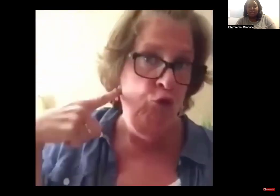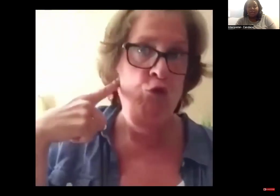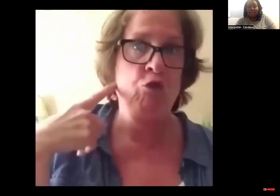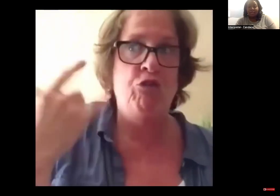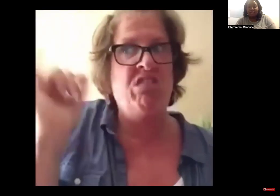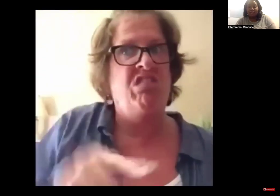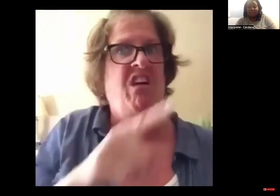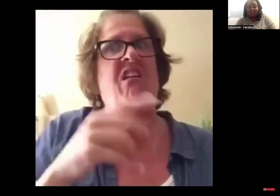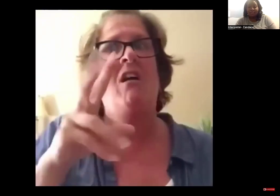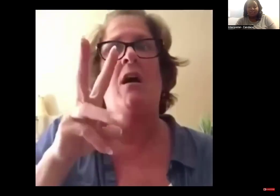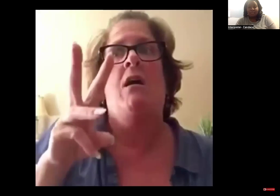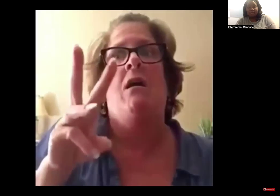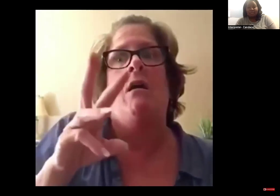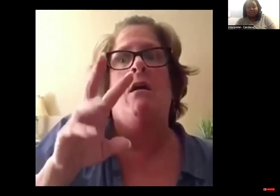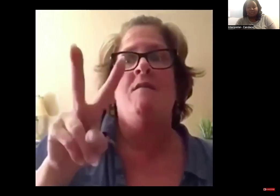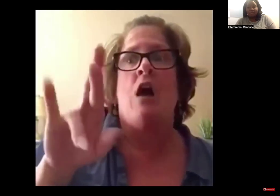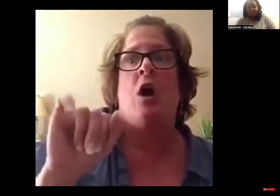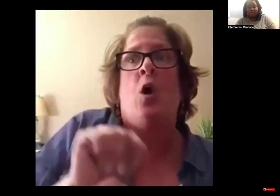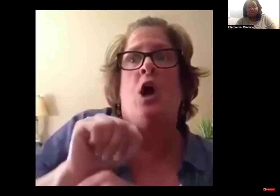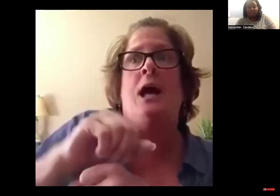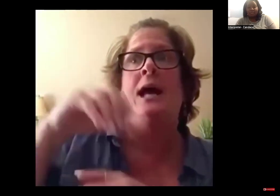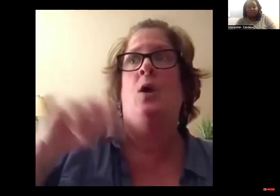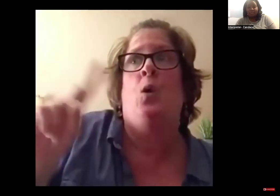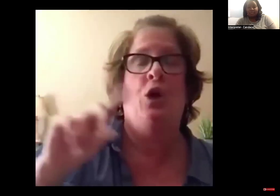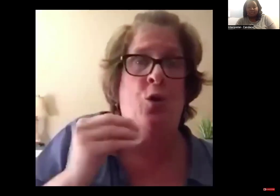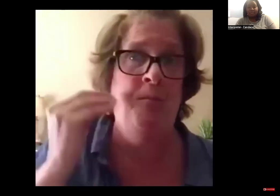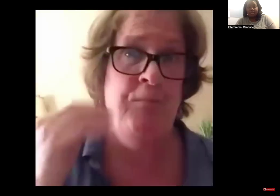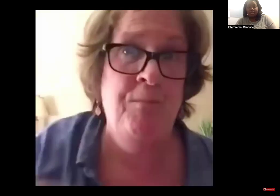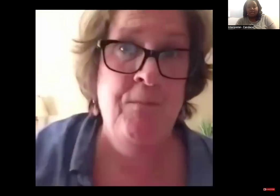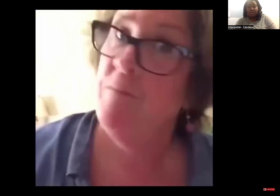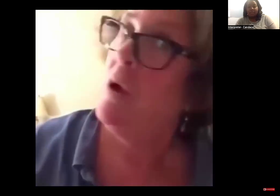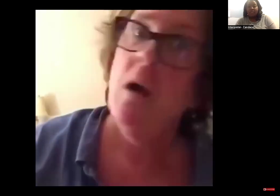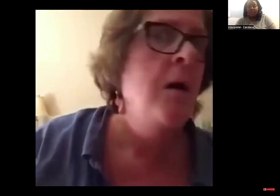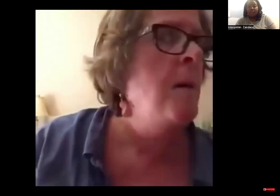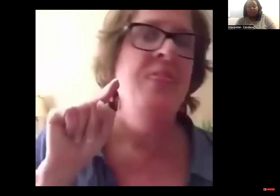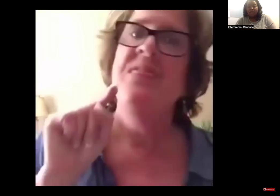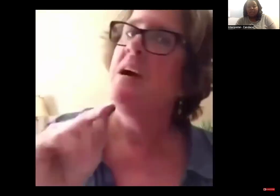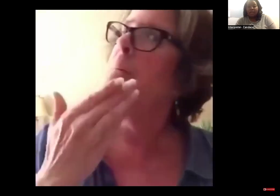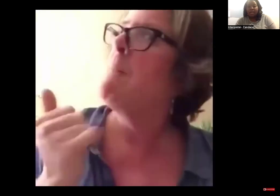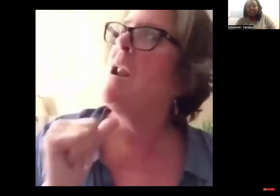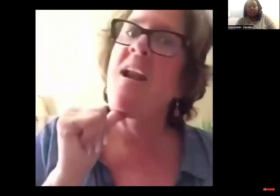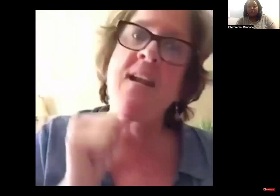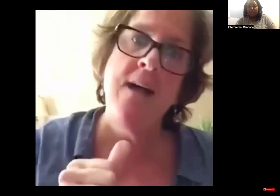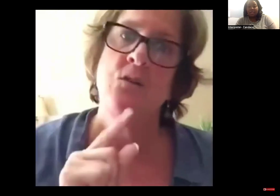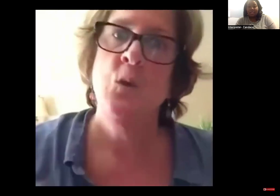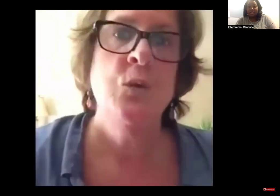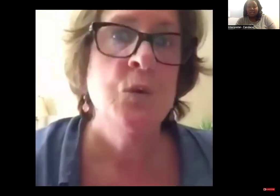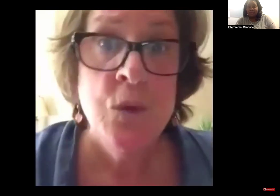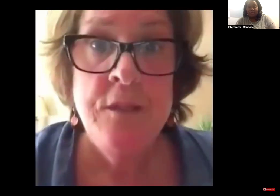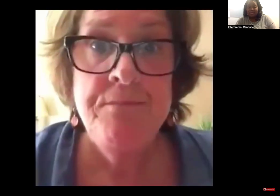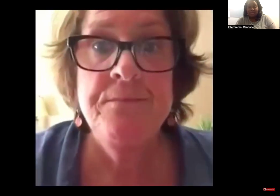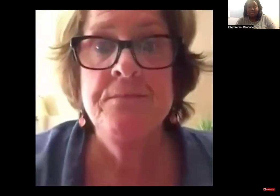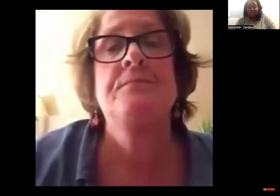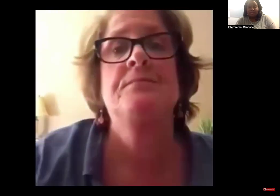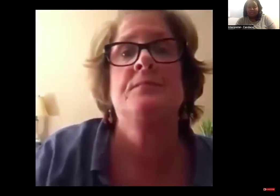sounds more like VRI at your home, and that's not